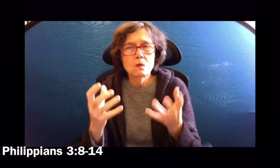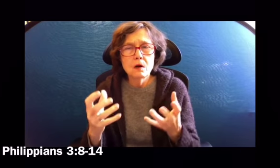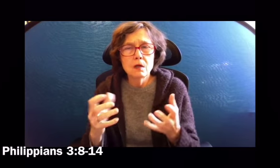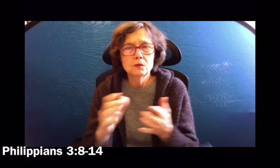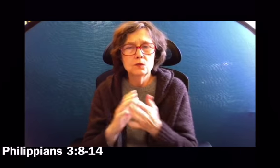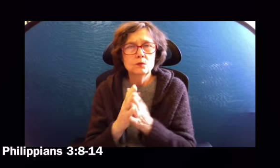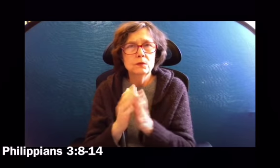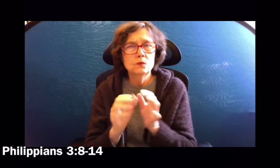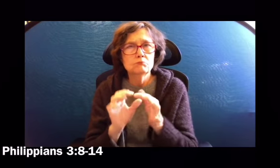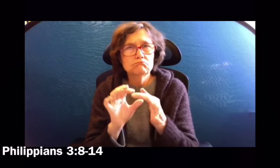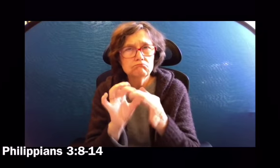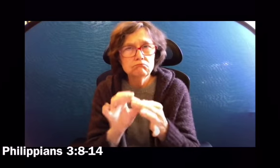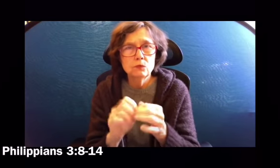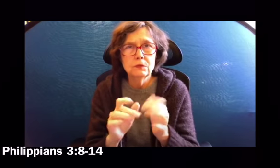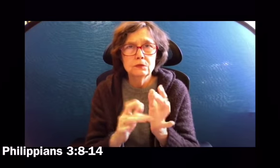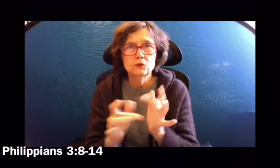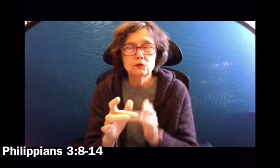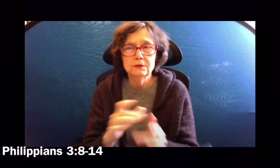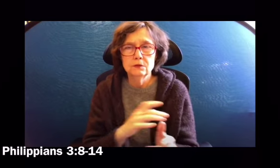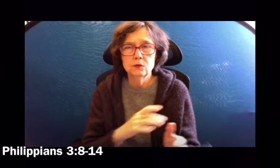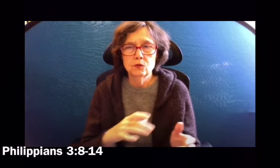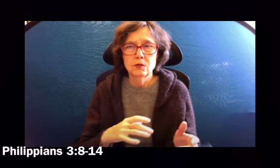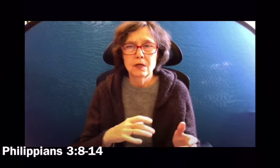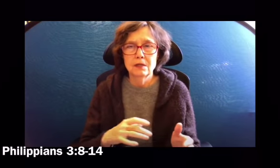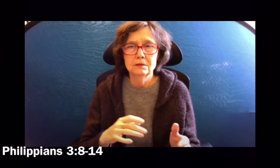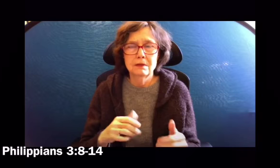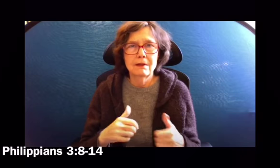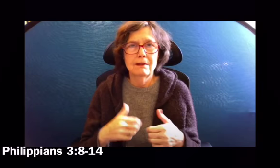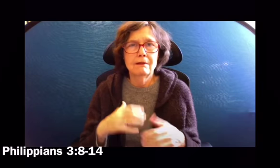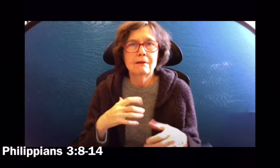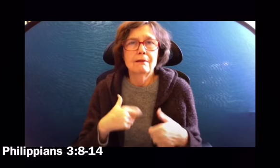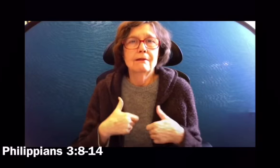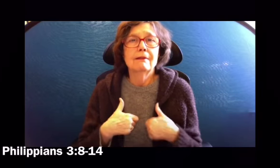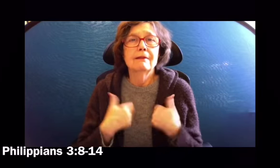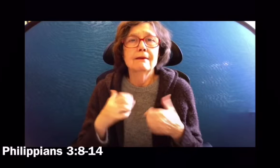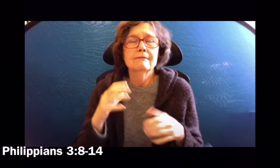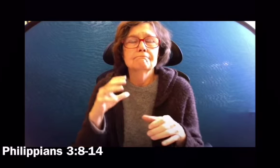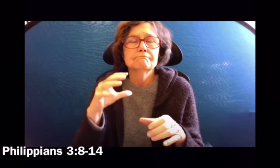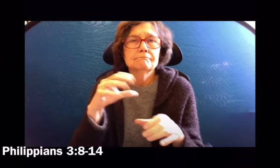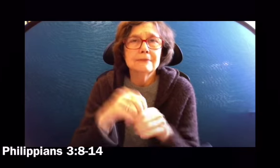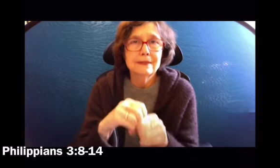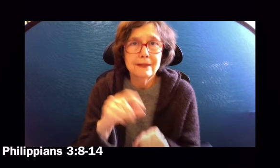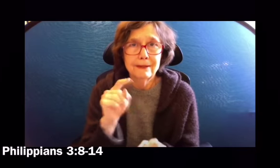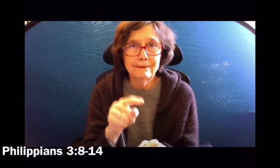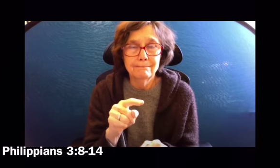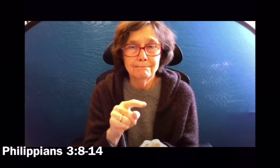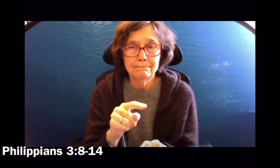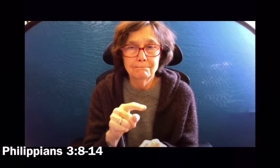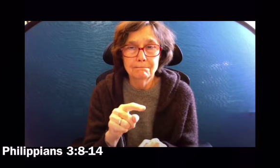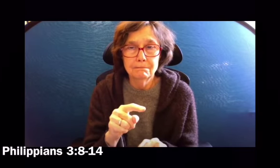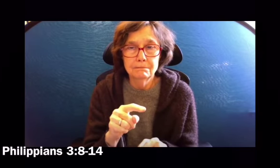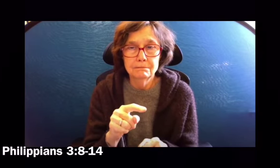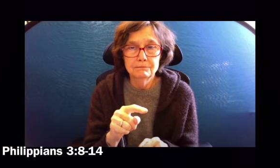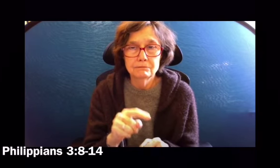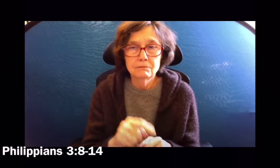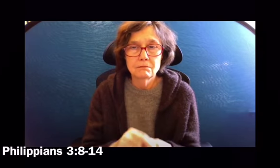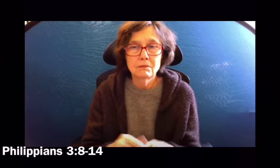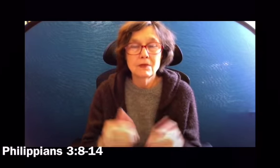not having any righteousness of my own based on the law but that which comes through faith in Christ,